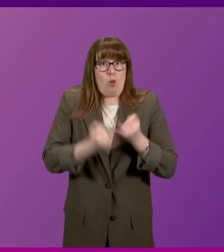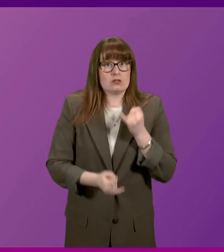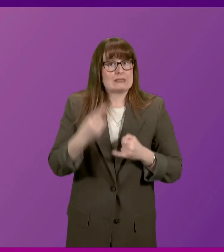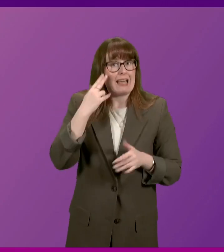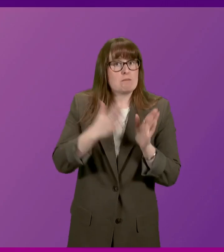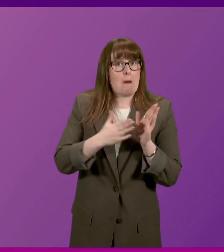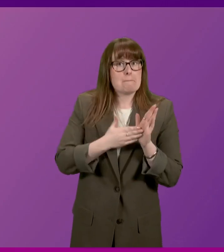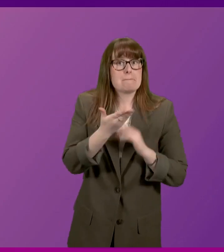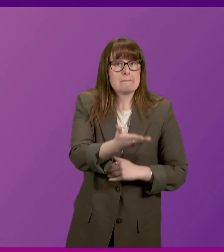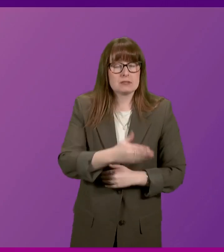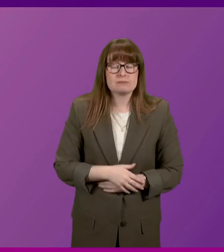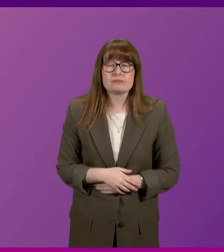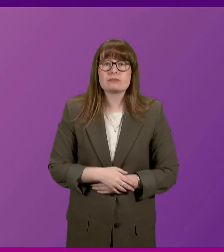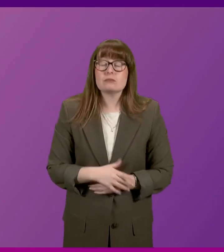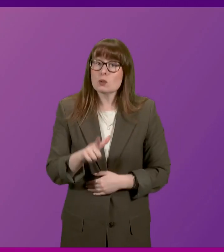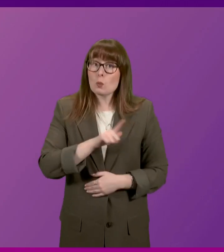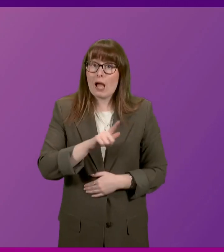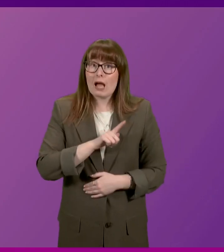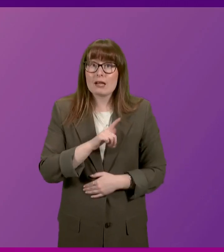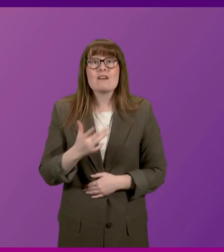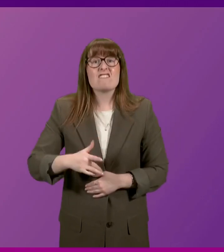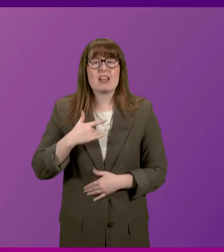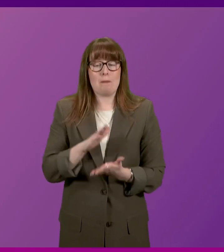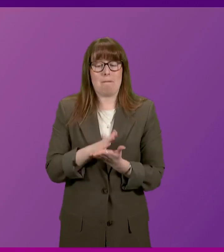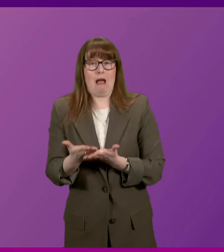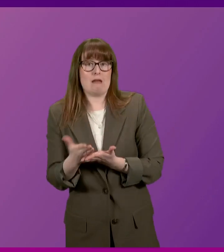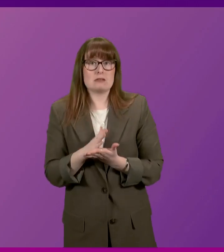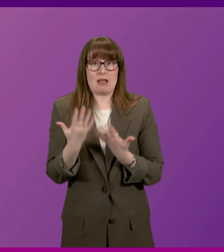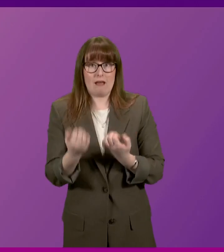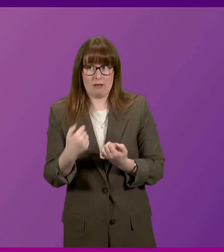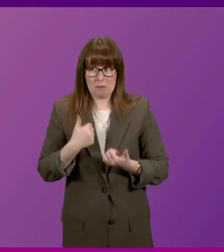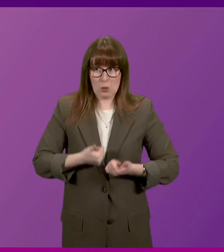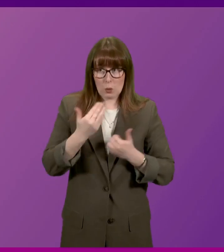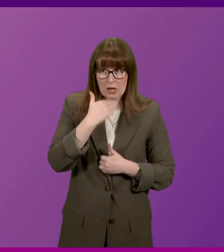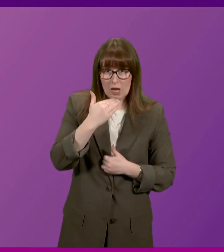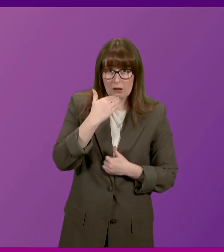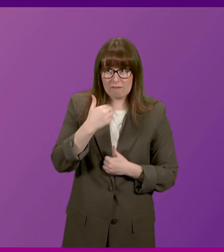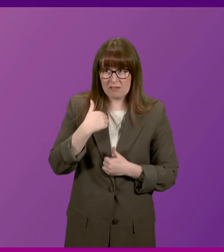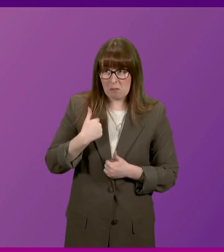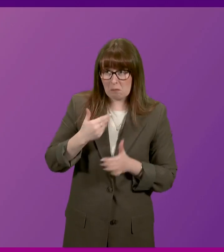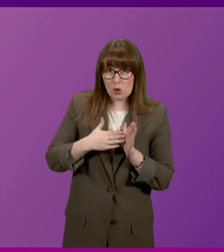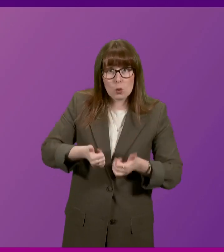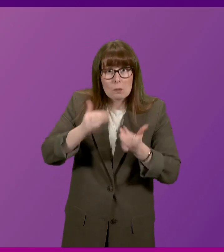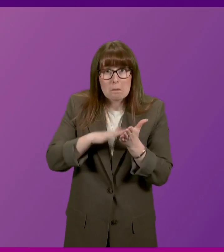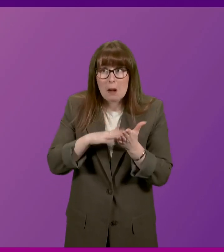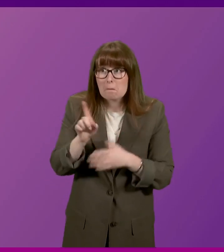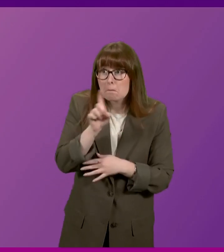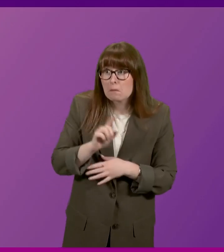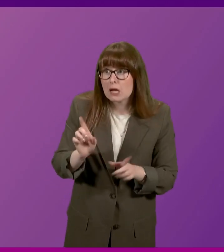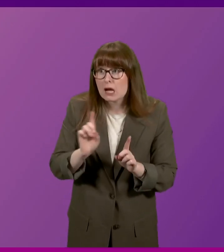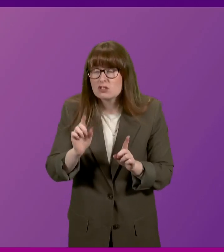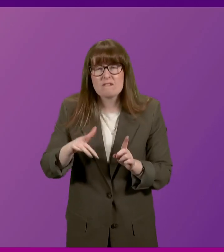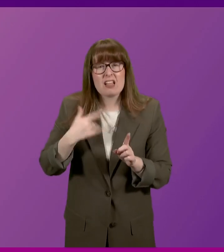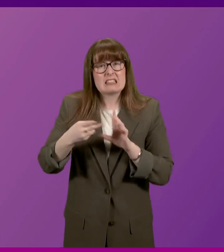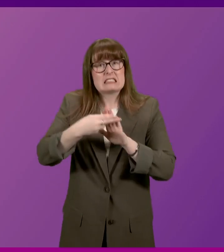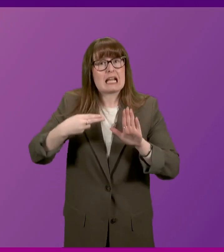mothers. That was partly because of fear of bias about whether they're good enough, seen as good enough mothers already, so a kind of stigma